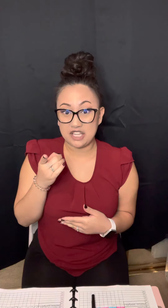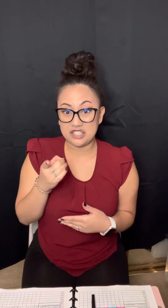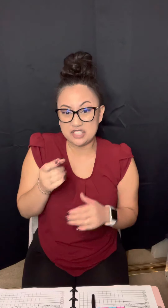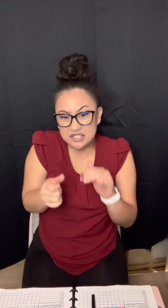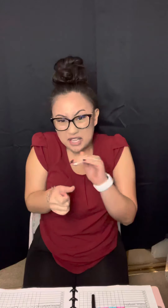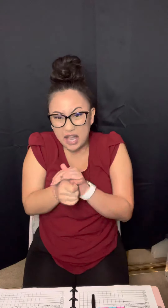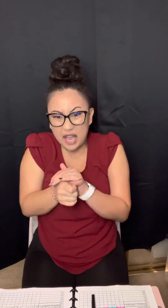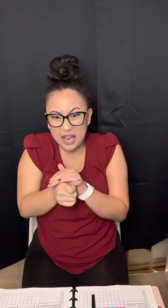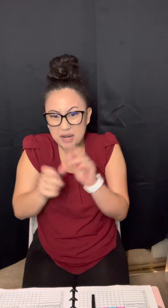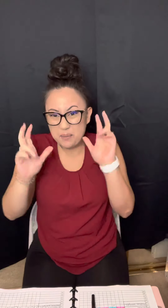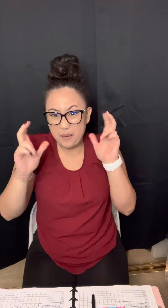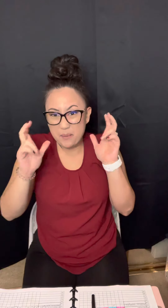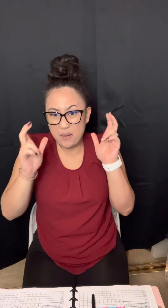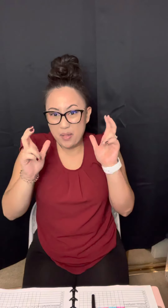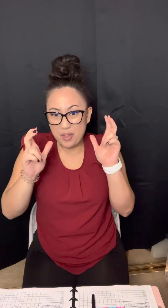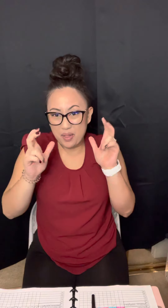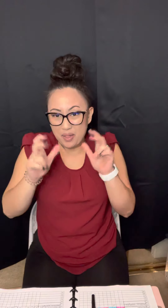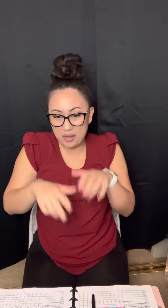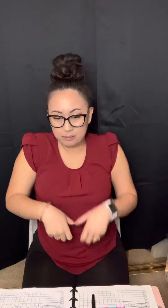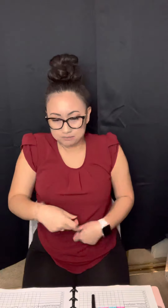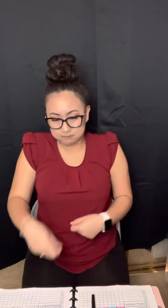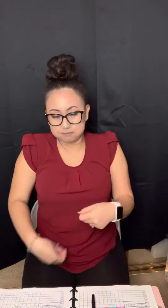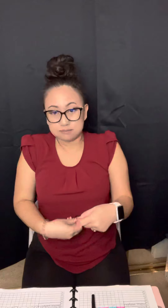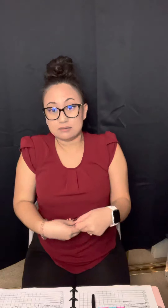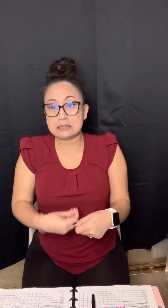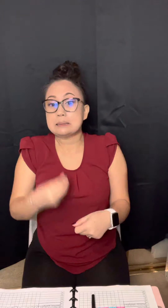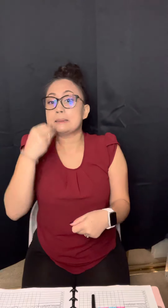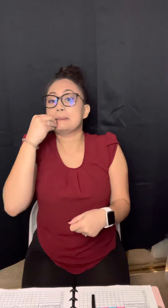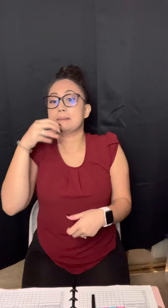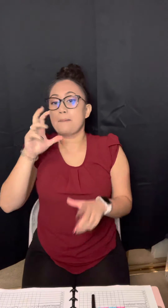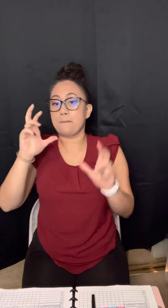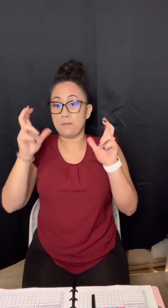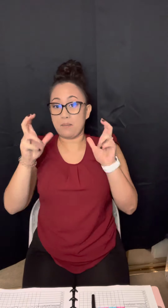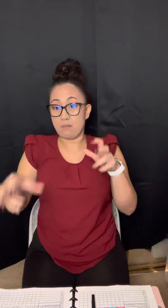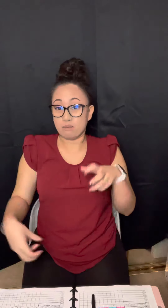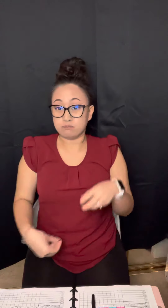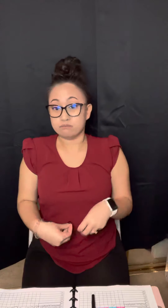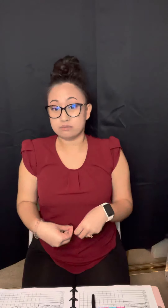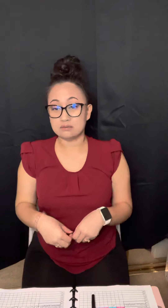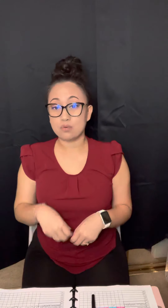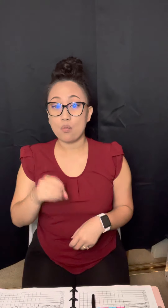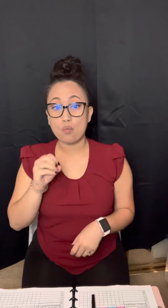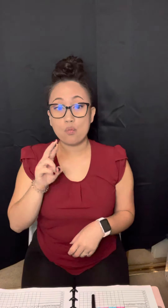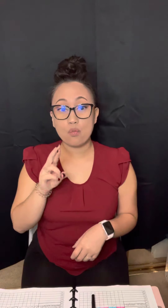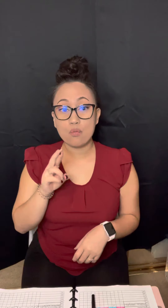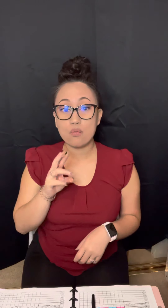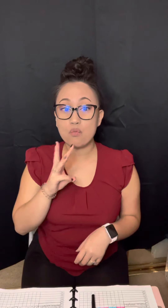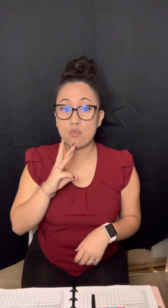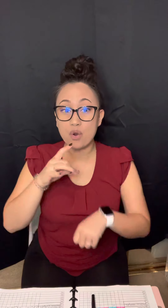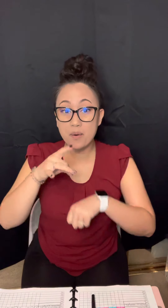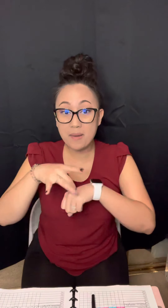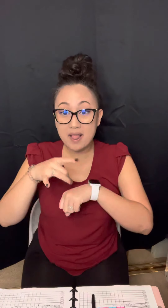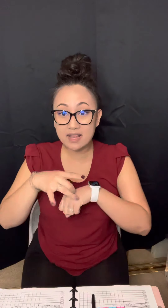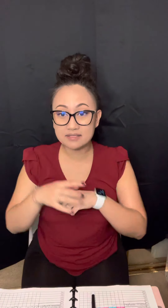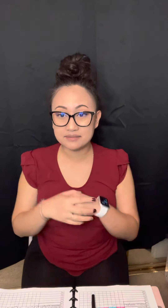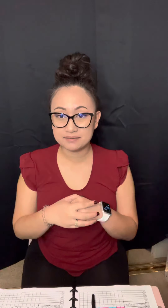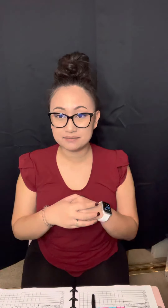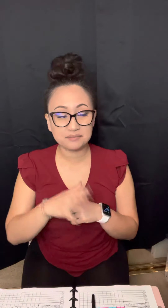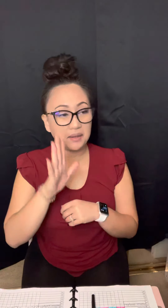she swallowed a basketball or a watermelon? Mr. Gada, Yes, Michael. one time I was